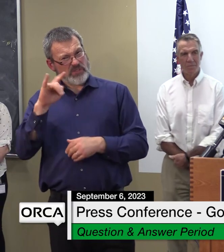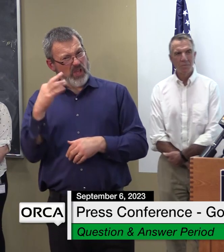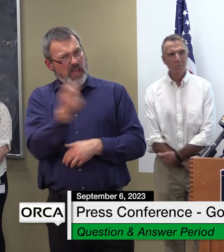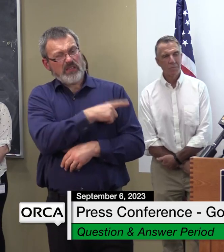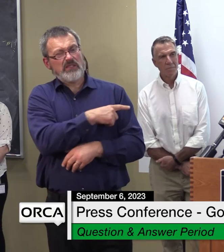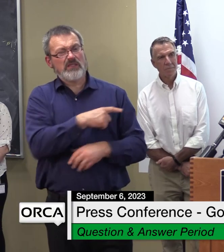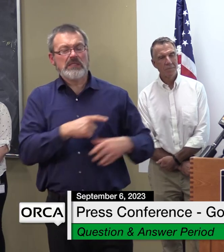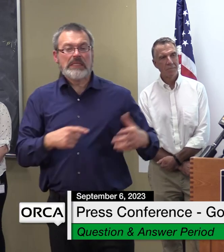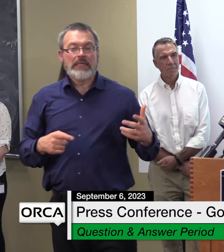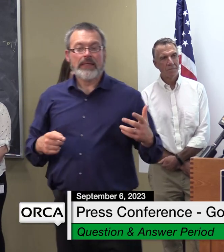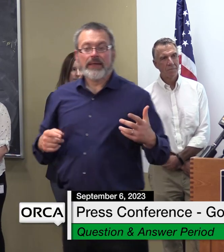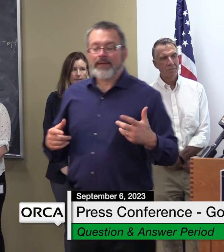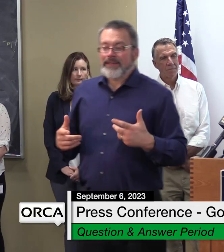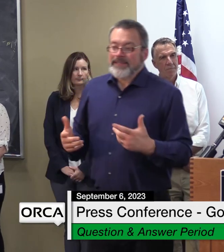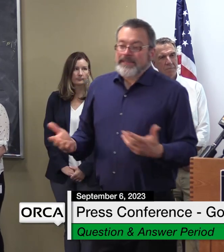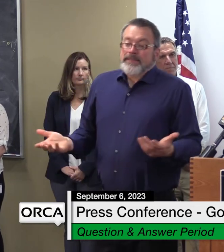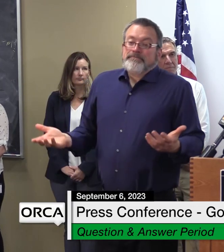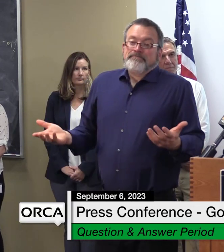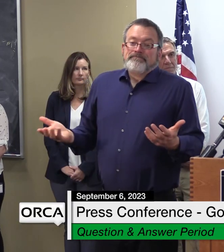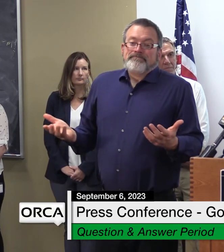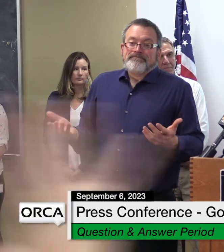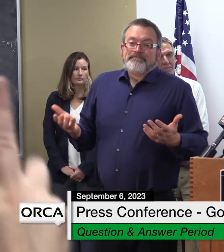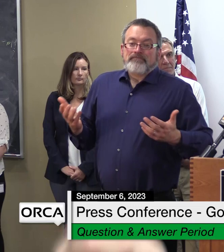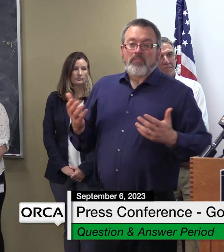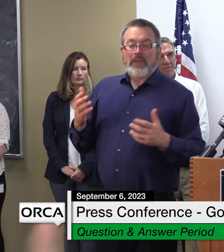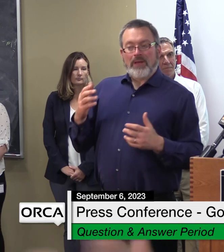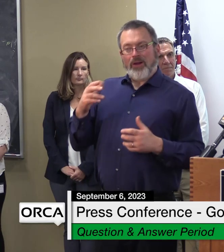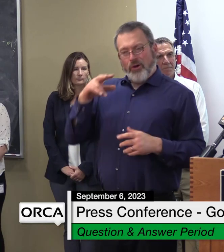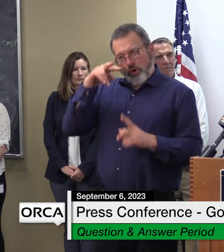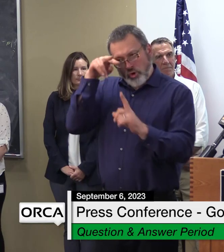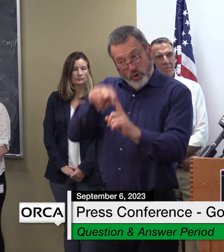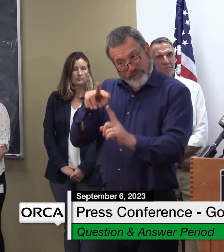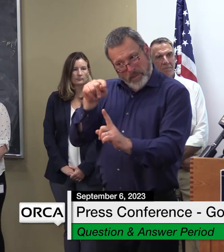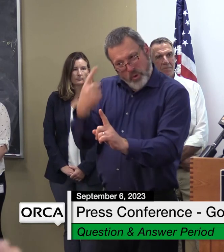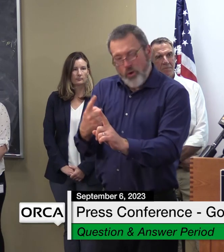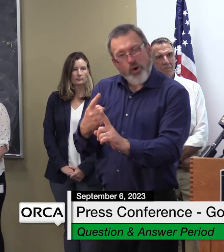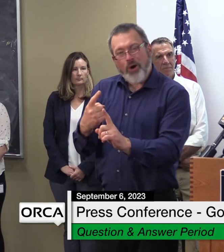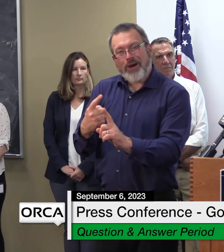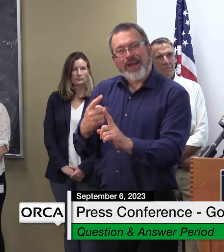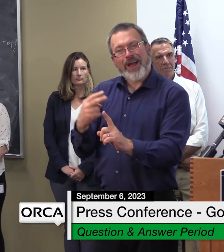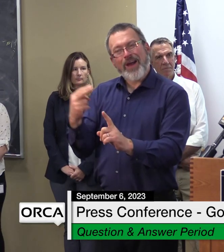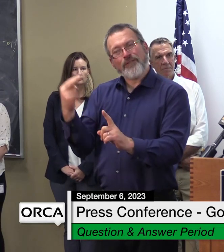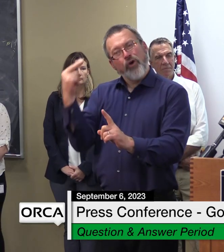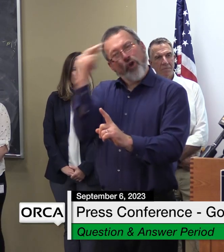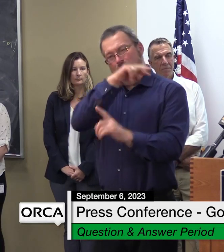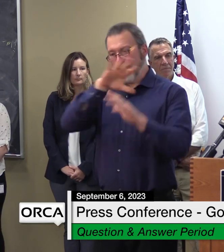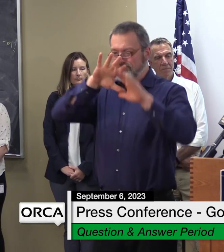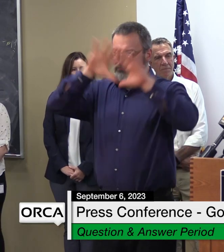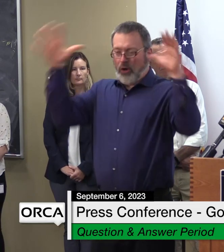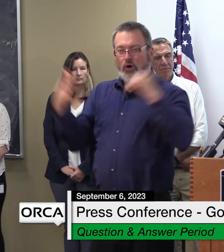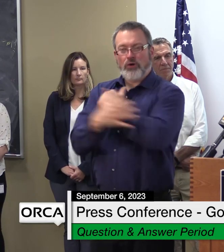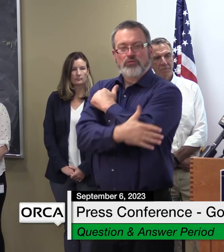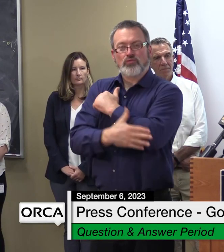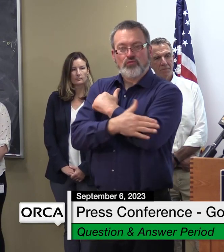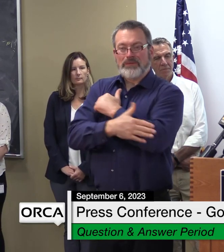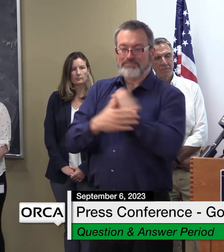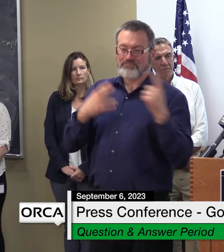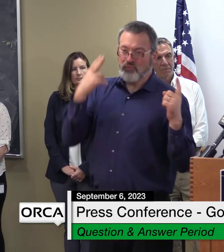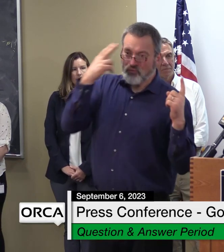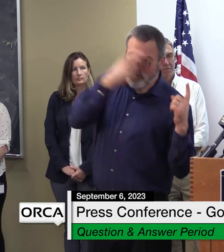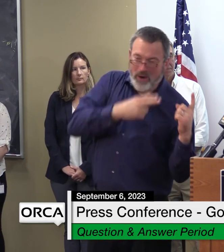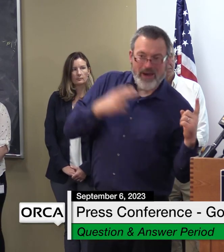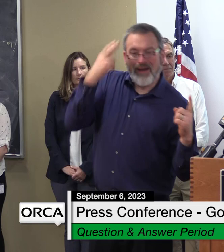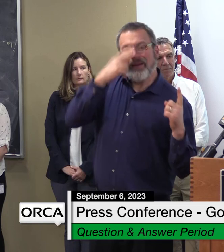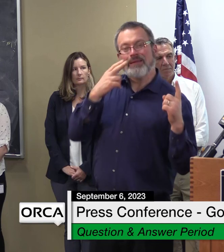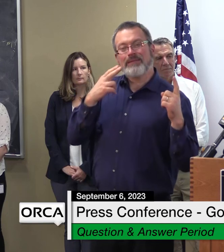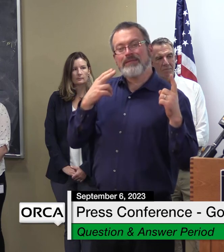A lot of work has gone into it across the U.S. On how we can provide assistance to folks in mobile homes.